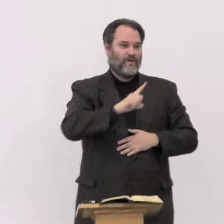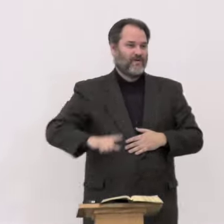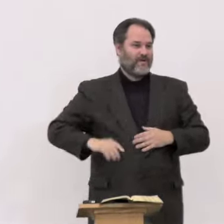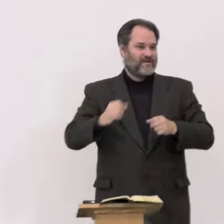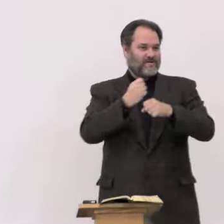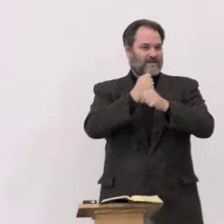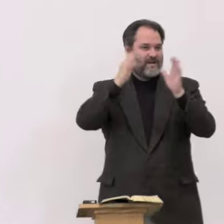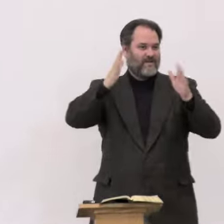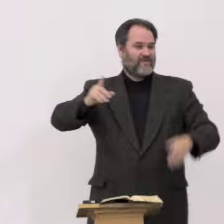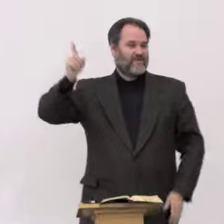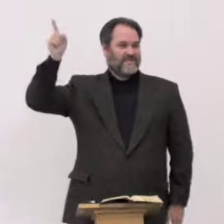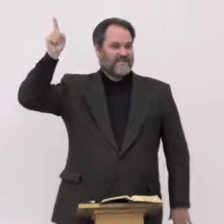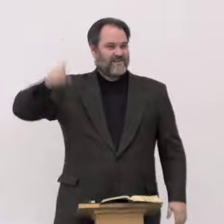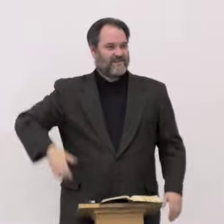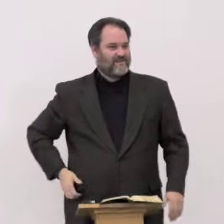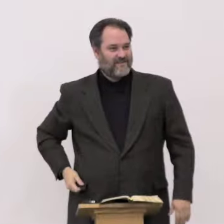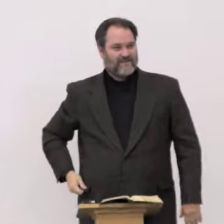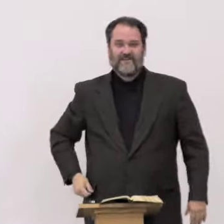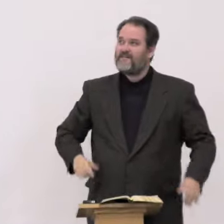is the Lord and Savior.